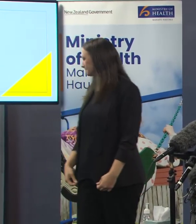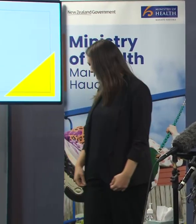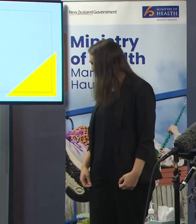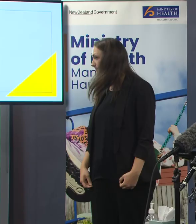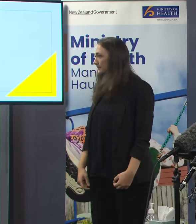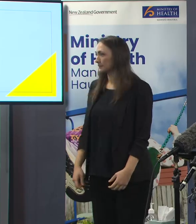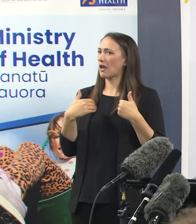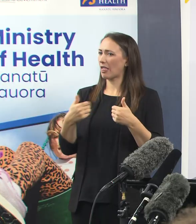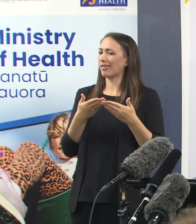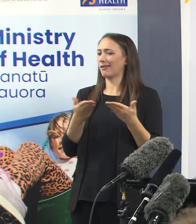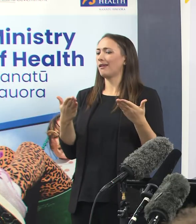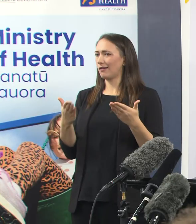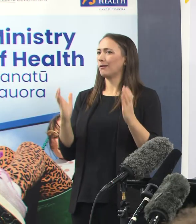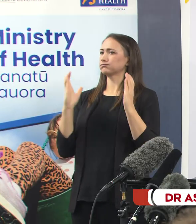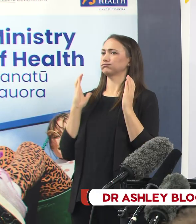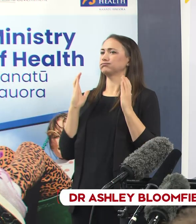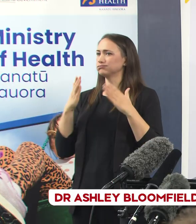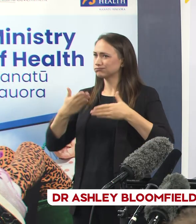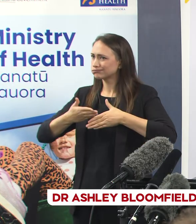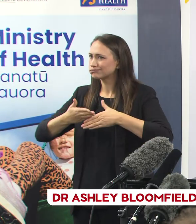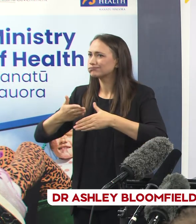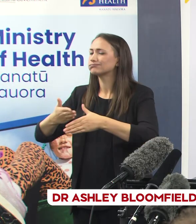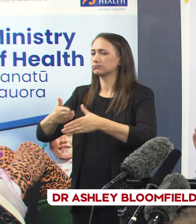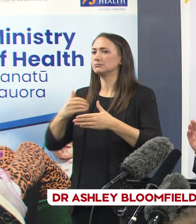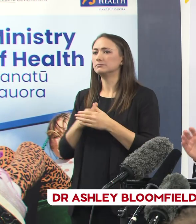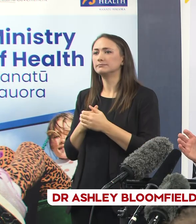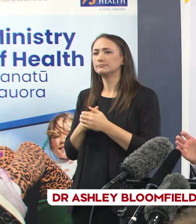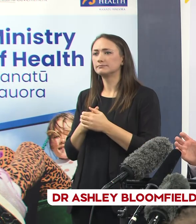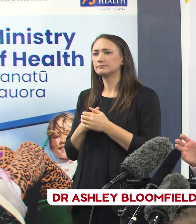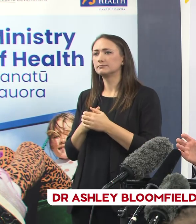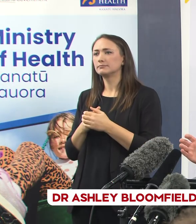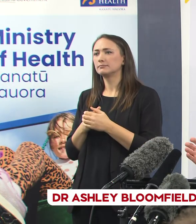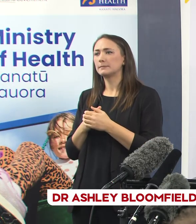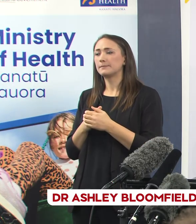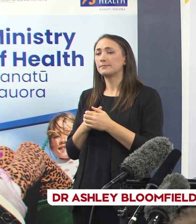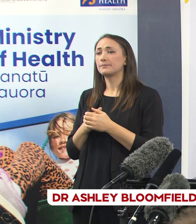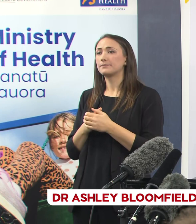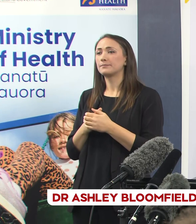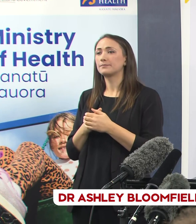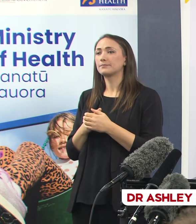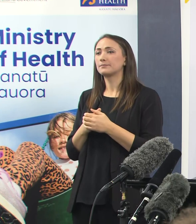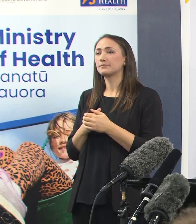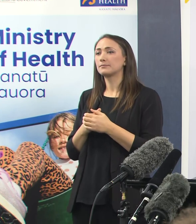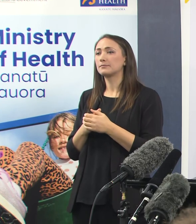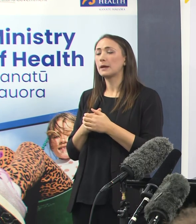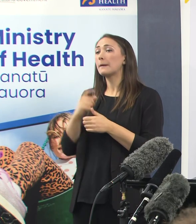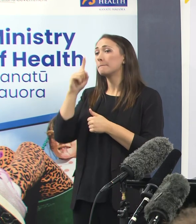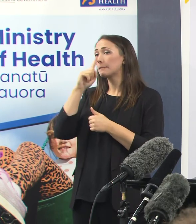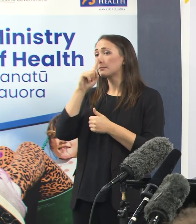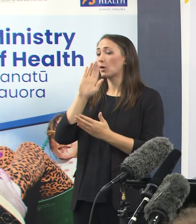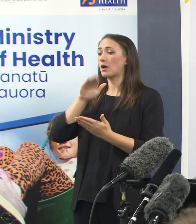ngā hapuri. Only about 20% of people who are admitted at the moment to hospital with what we call SARI,